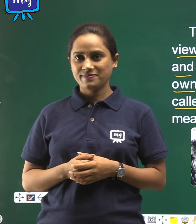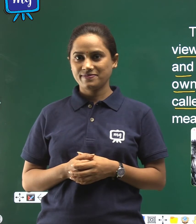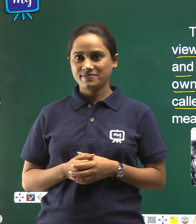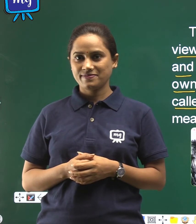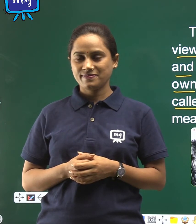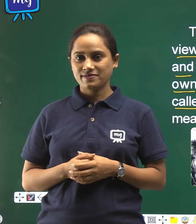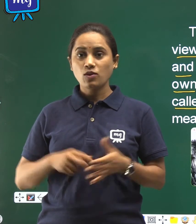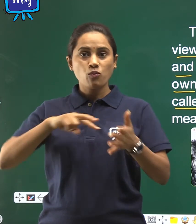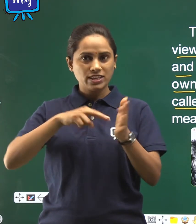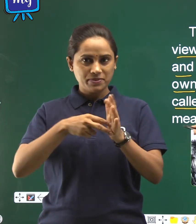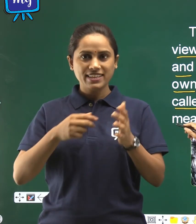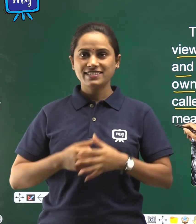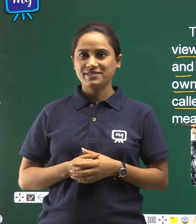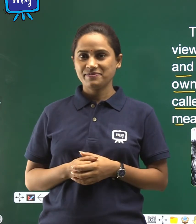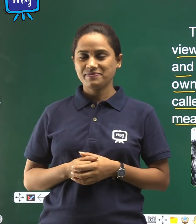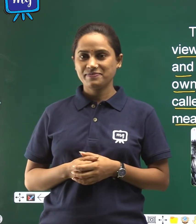which means